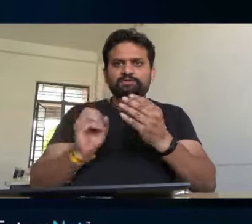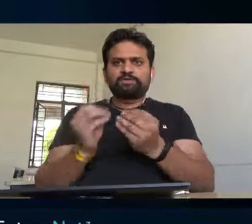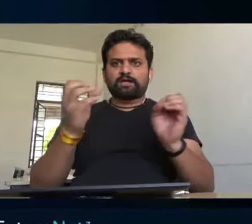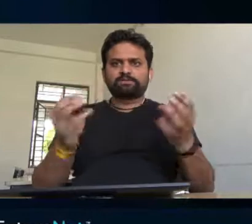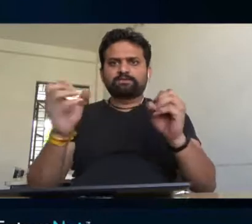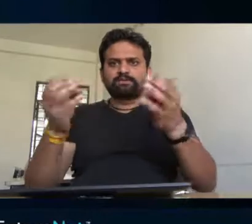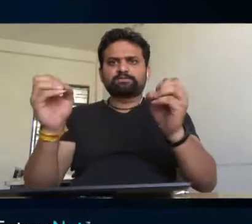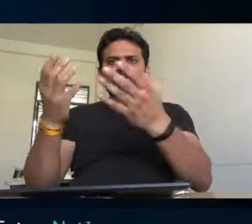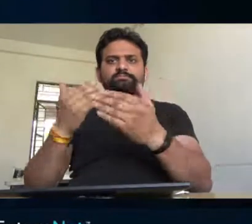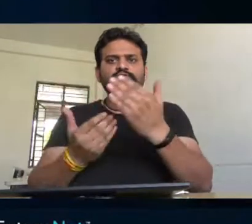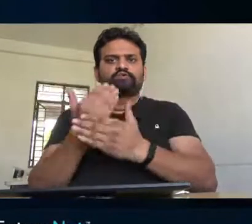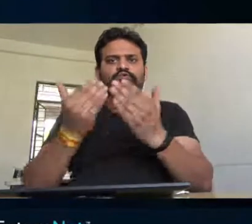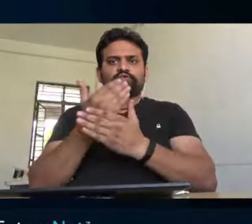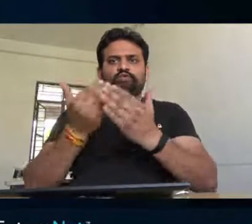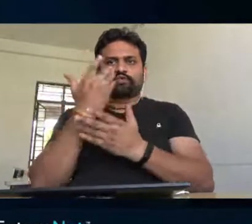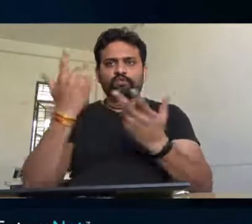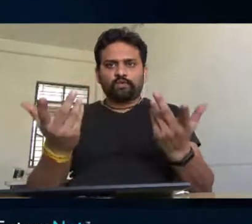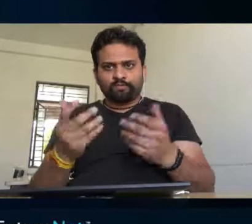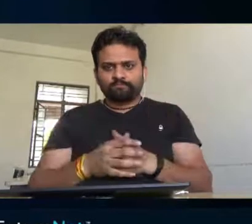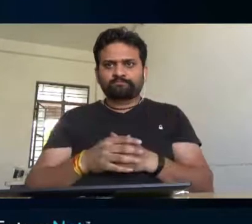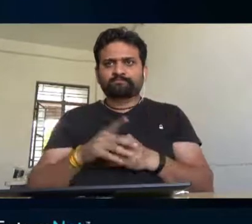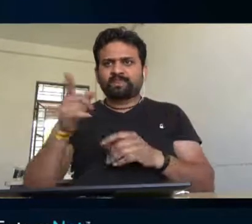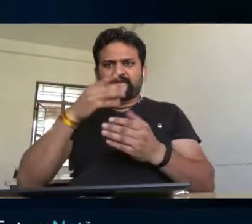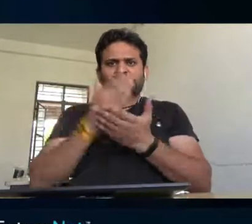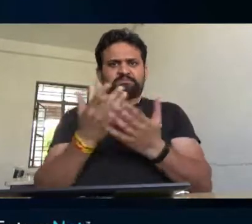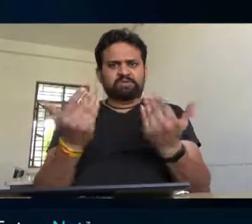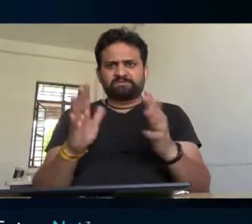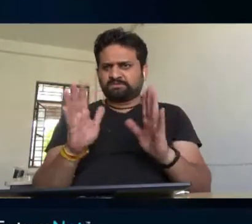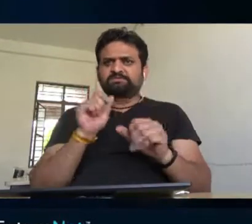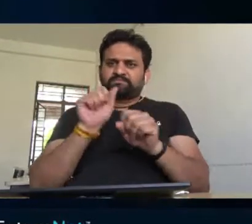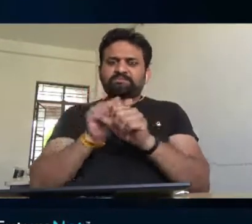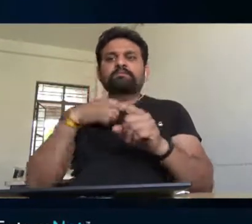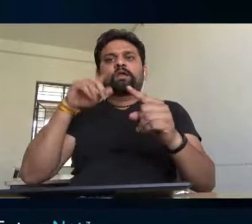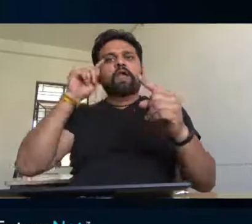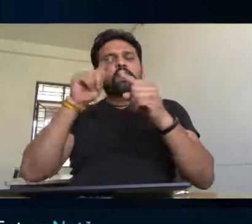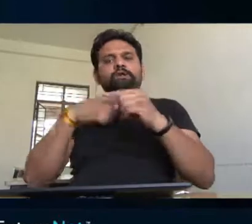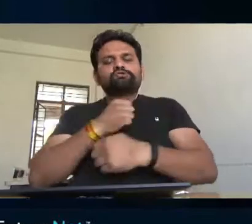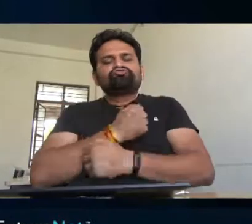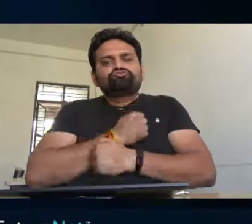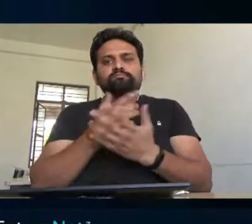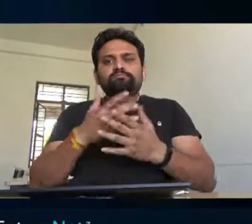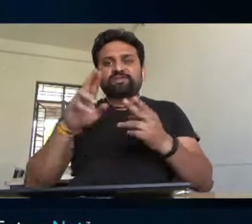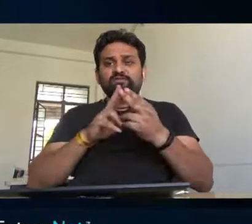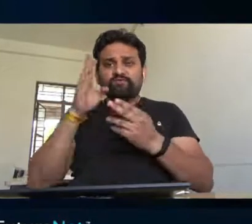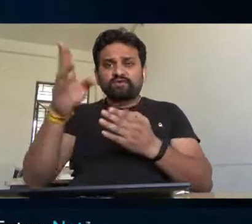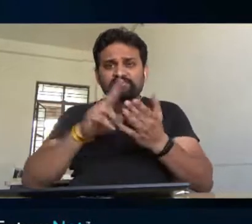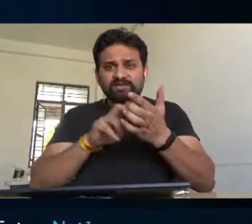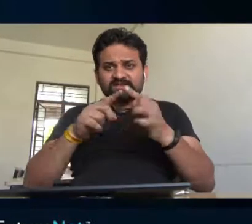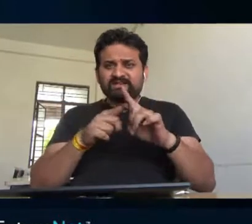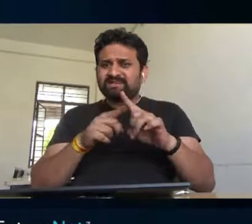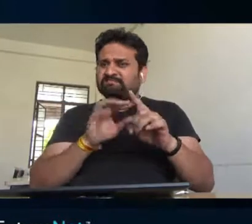don't know. But what we know, that if the company can adapt to a market with new products, with